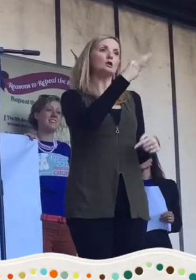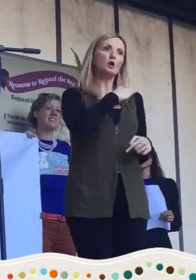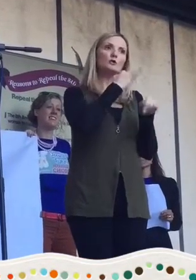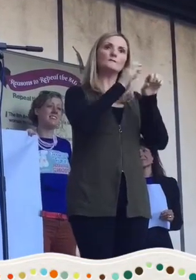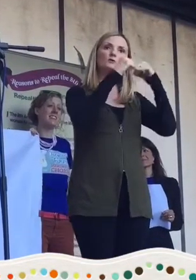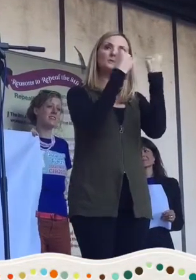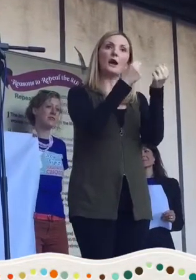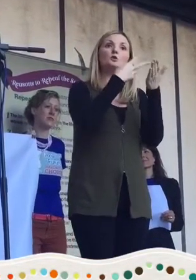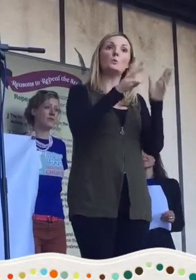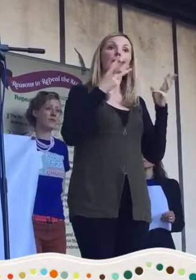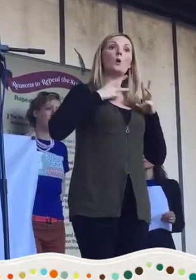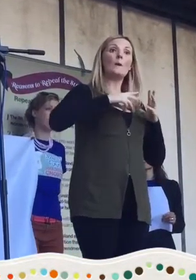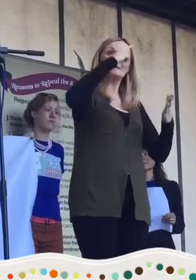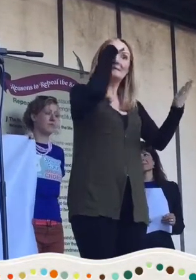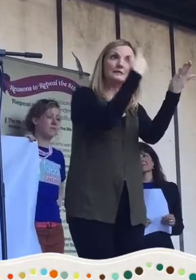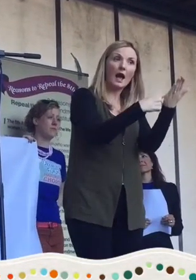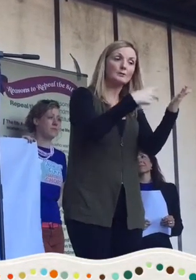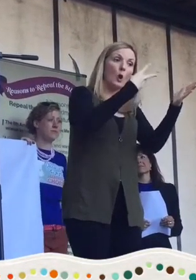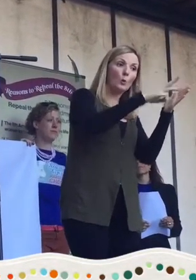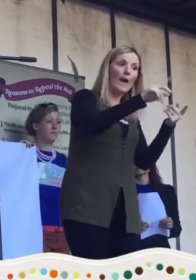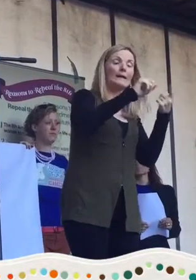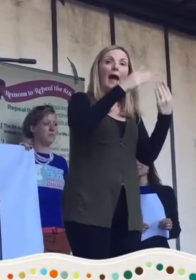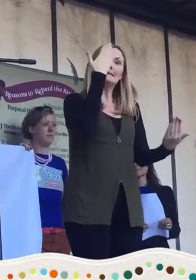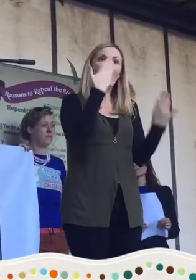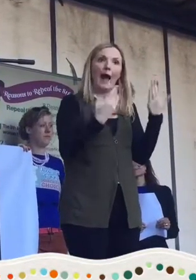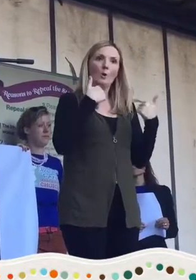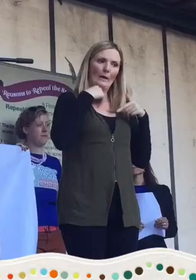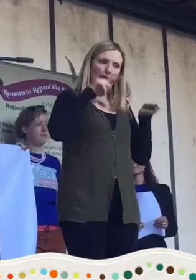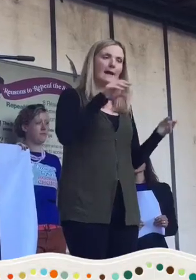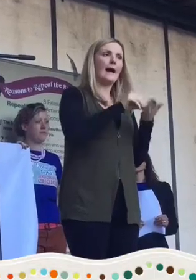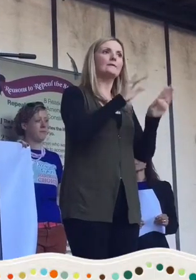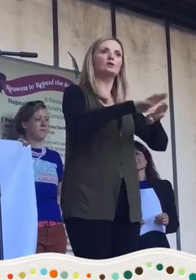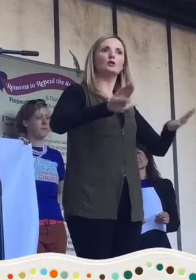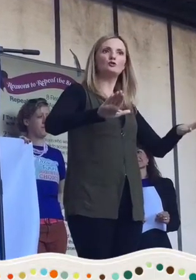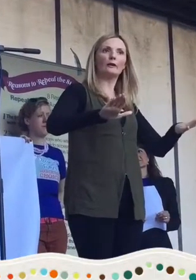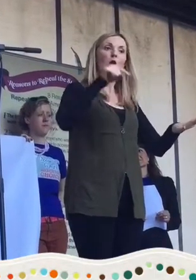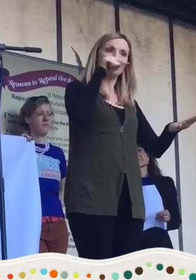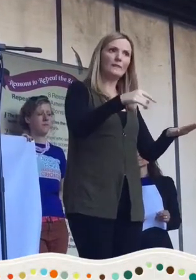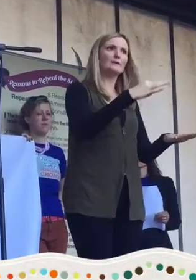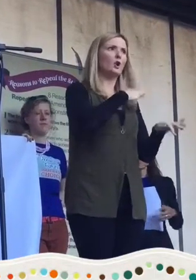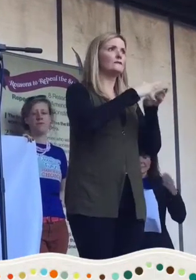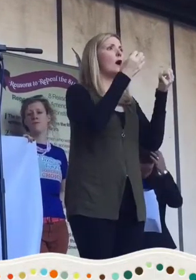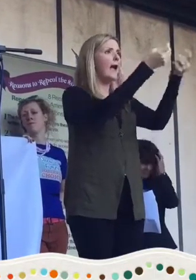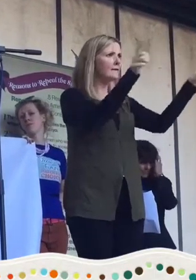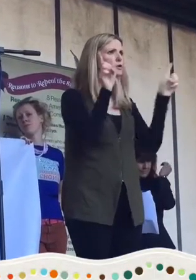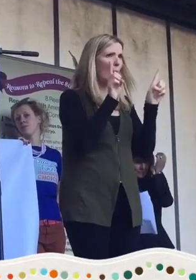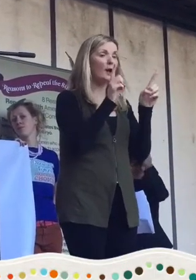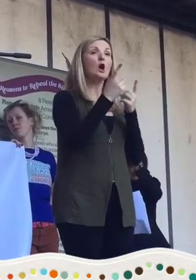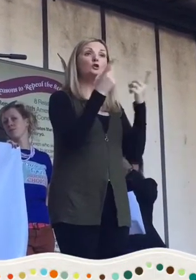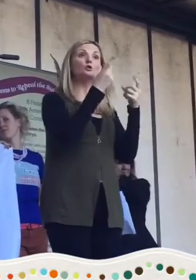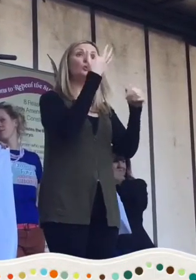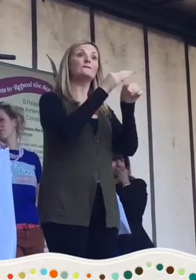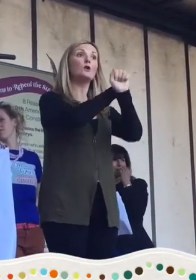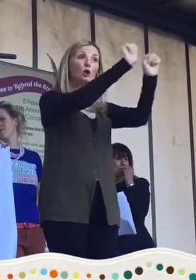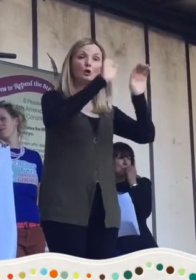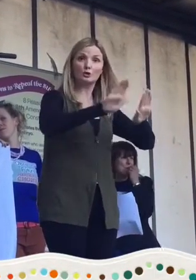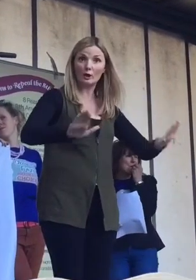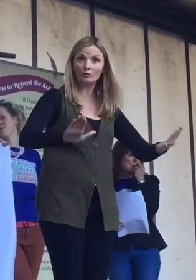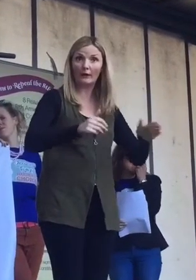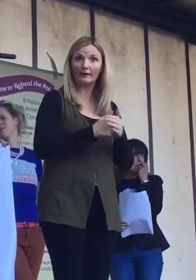women decide when and how we can have children. That's good for everyone. So do it for your